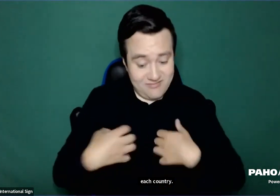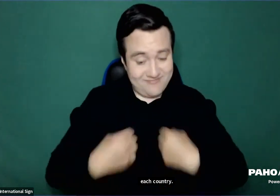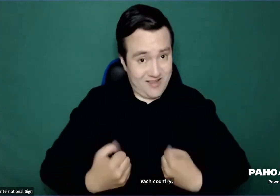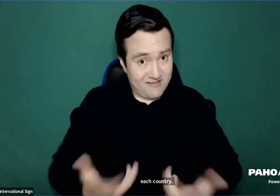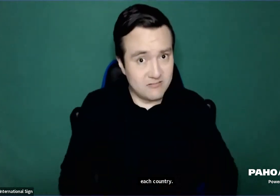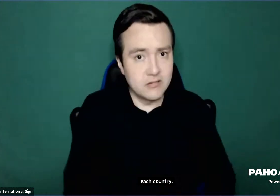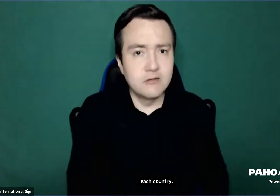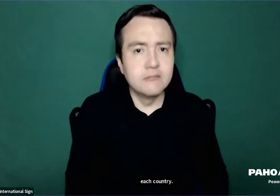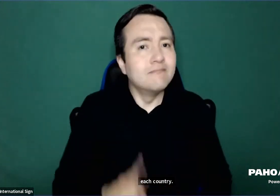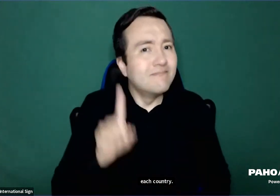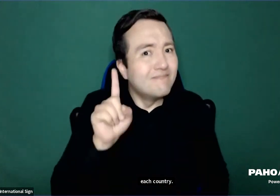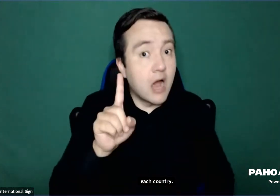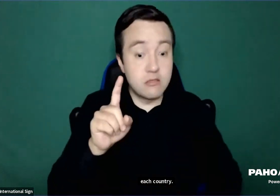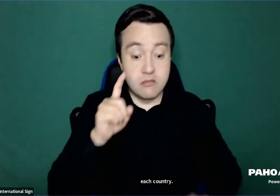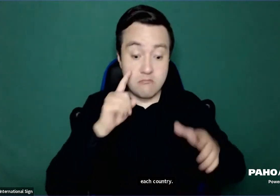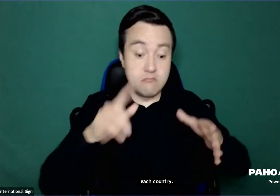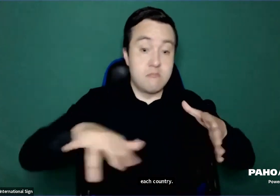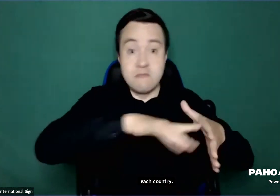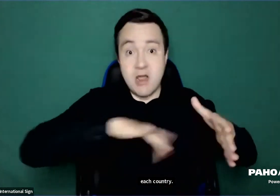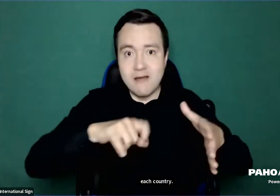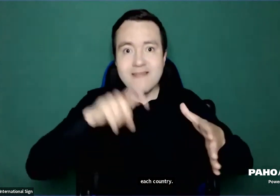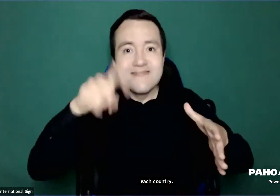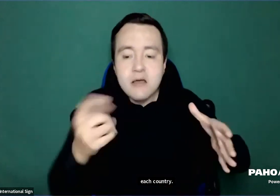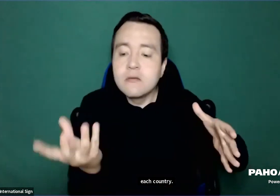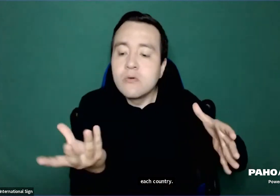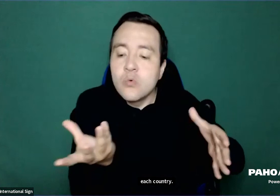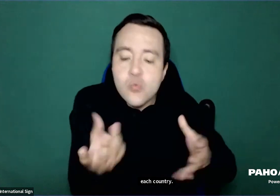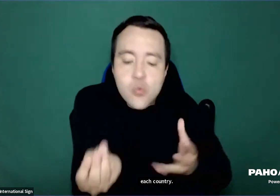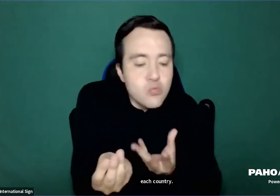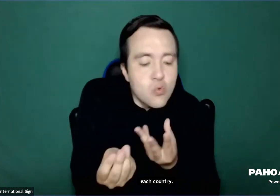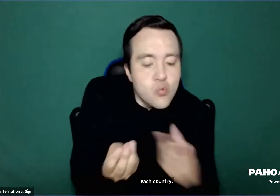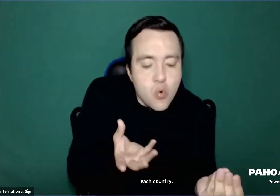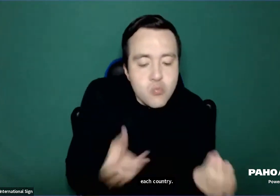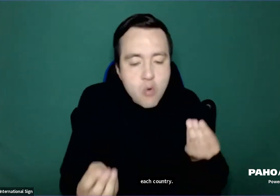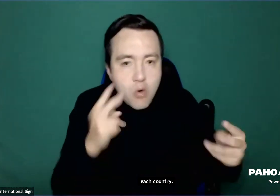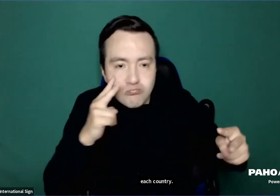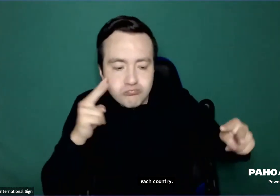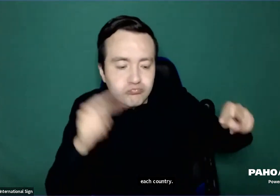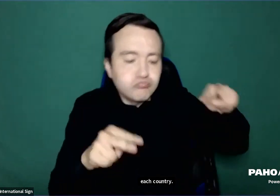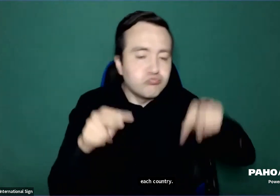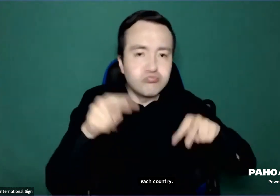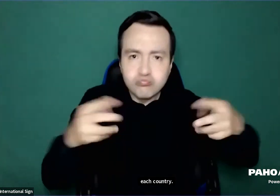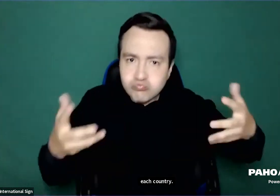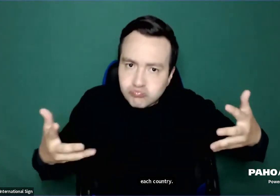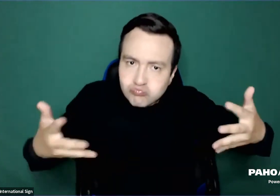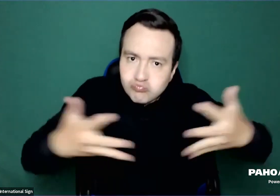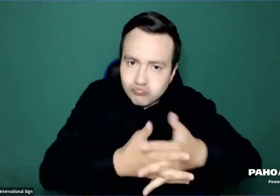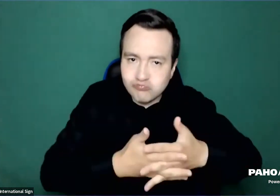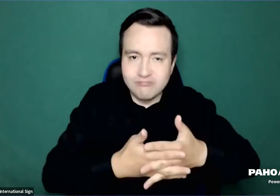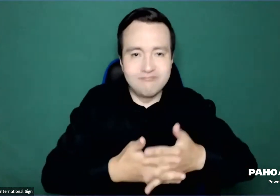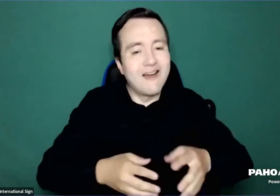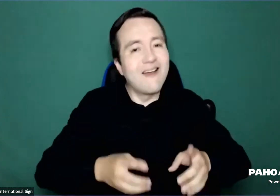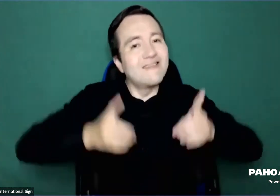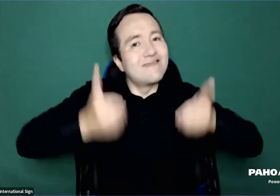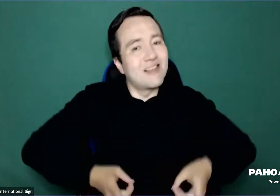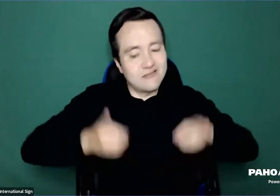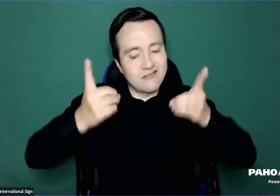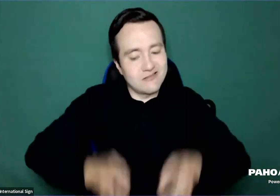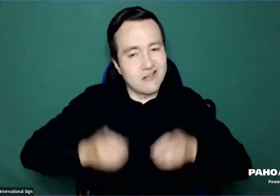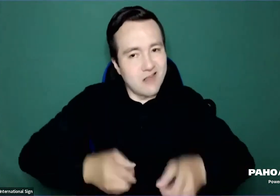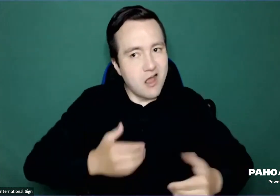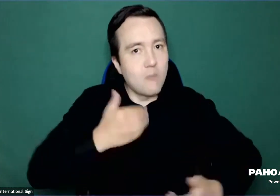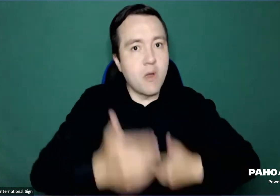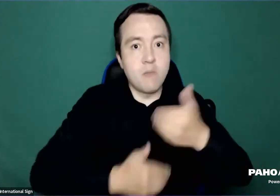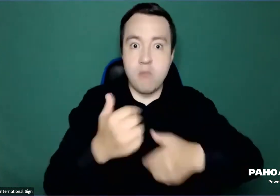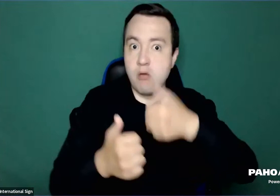multissetorial e com distintas capacidades de decisão e influência hasta los niveles más